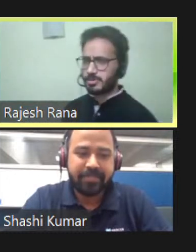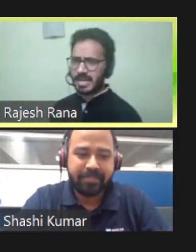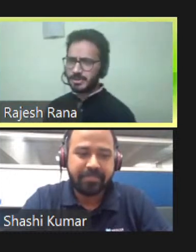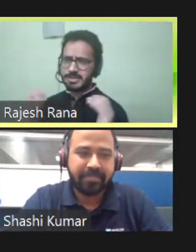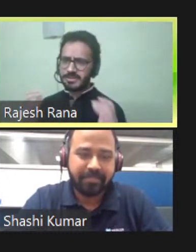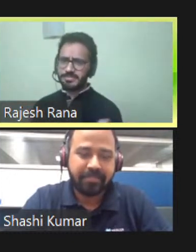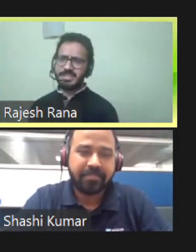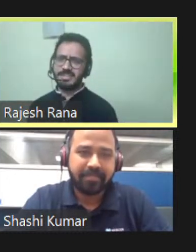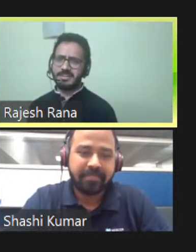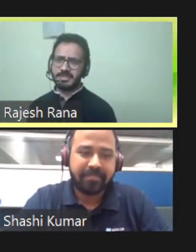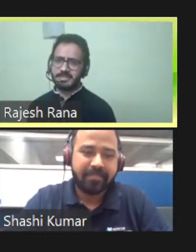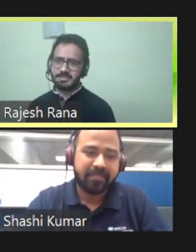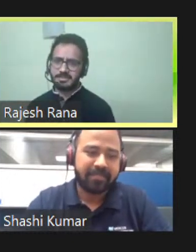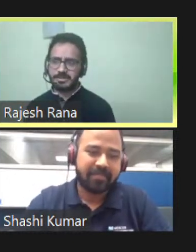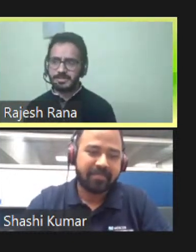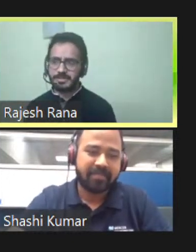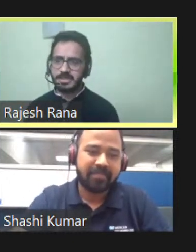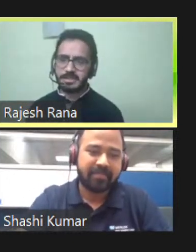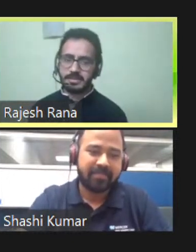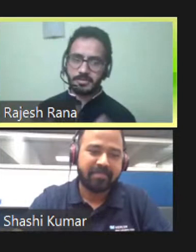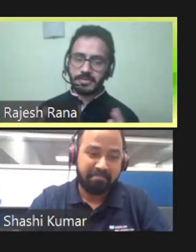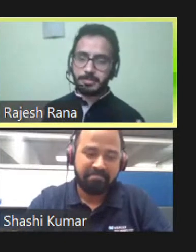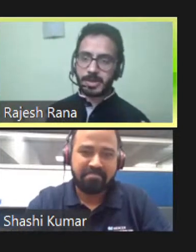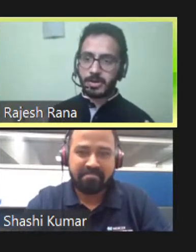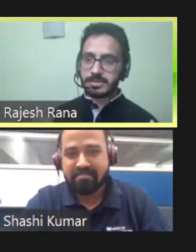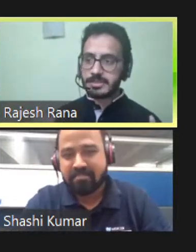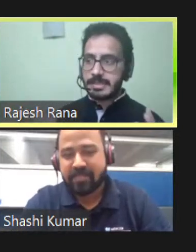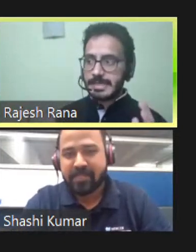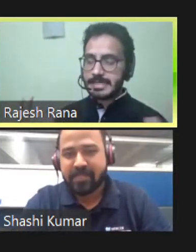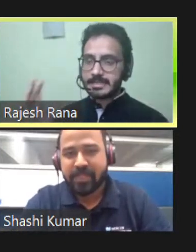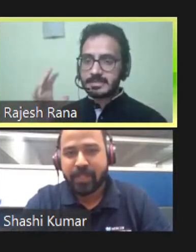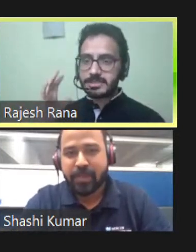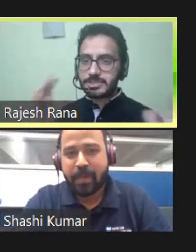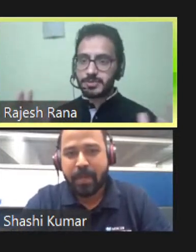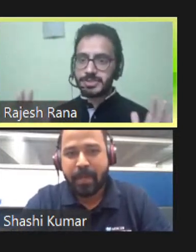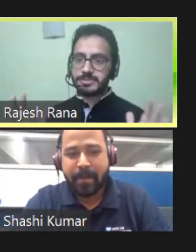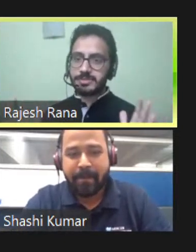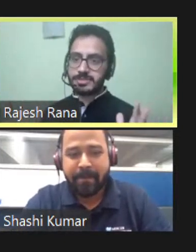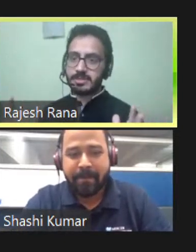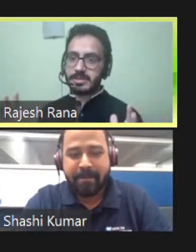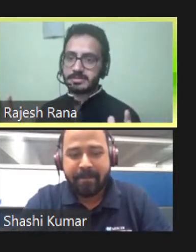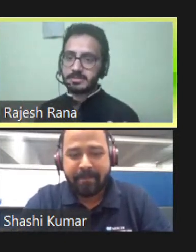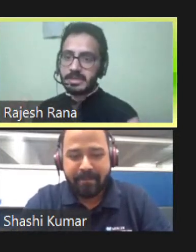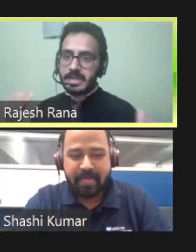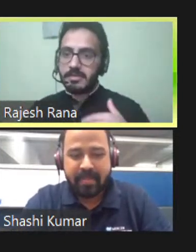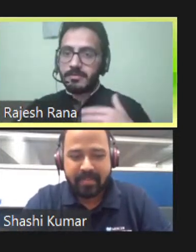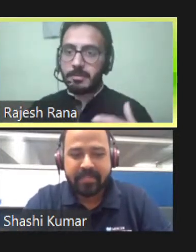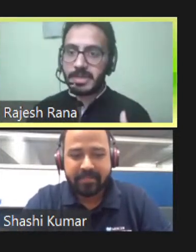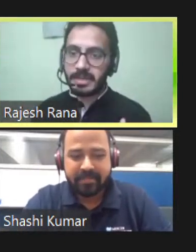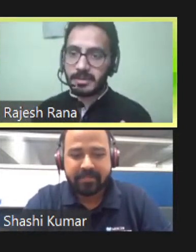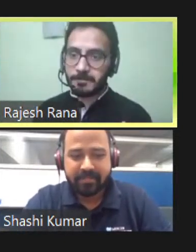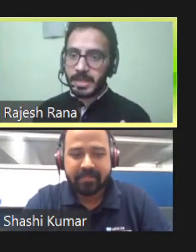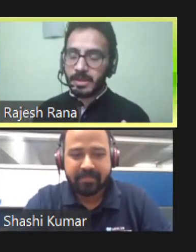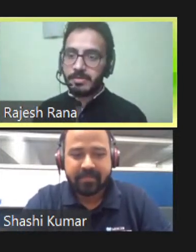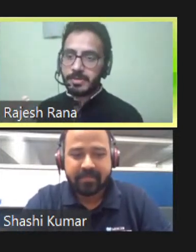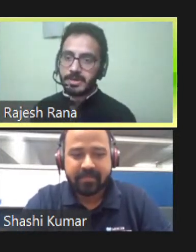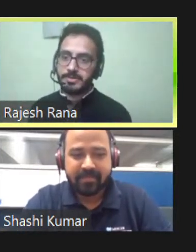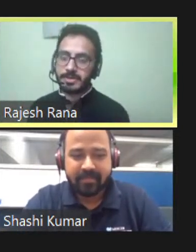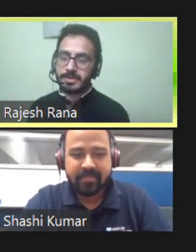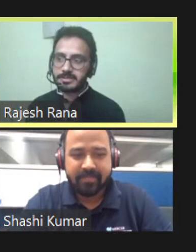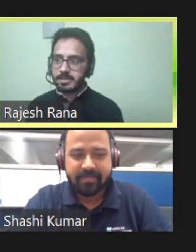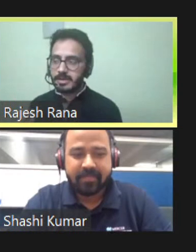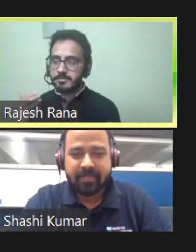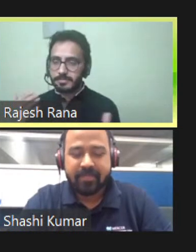talk about, and you definitely love it. You definitely love it, because it is a situation which arises in our family,